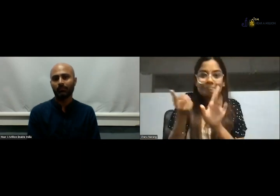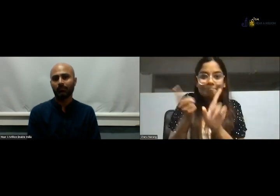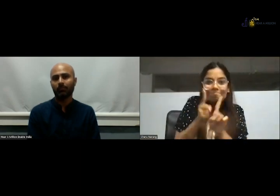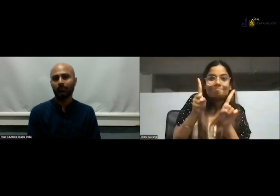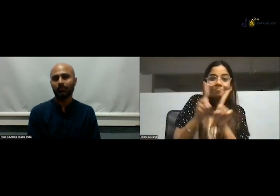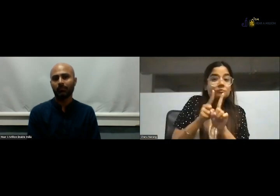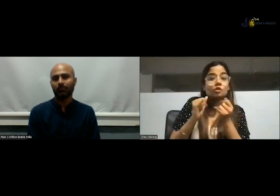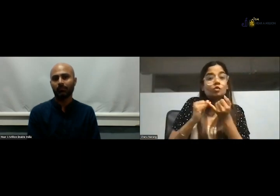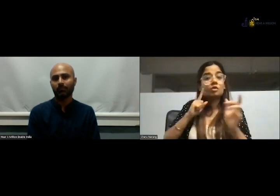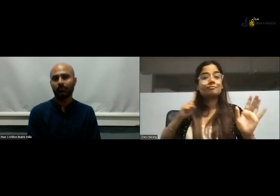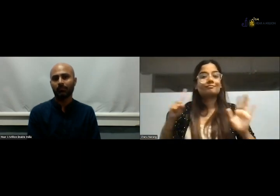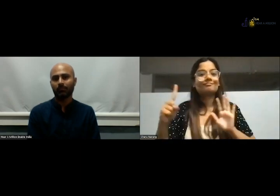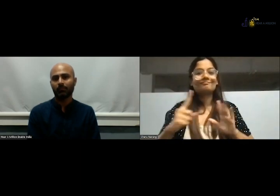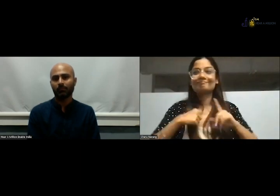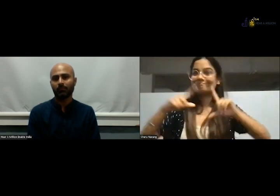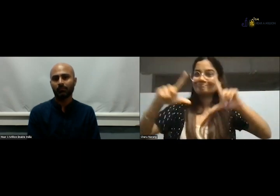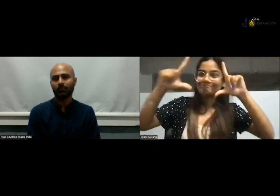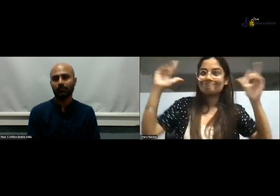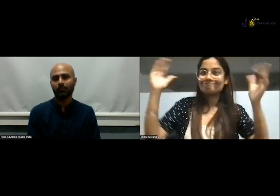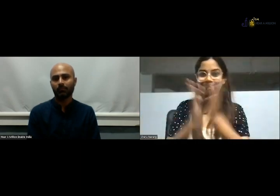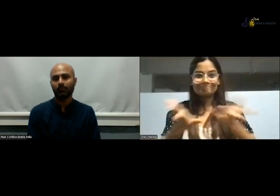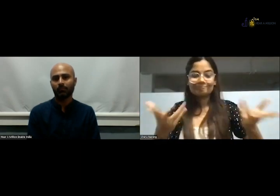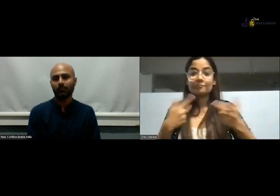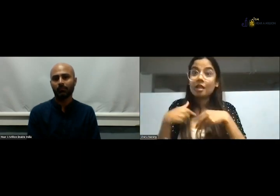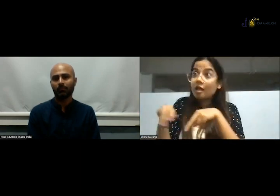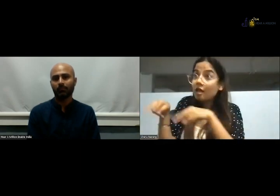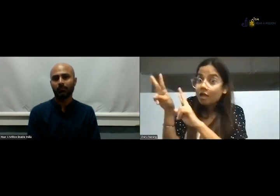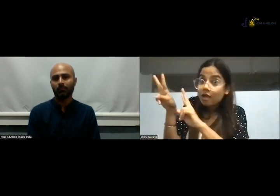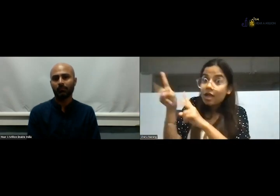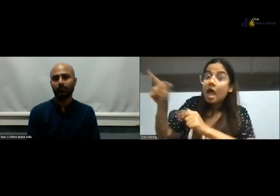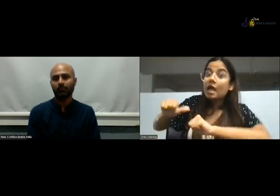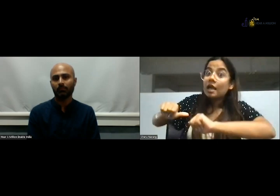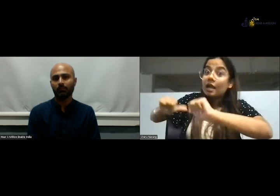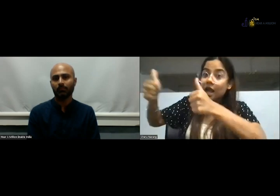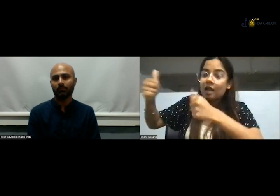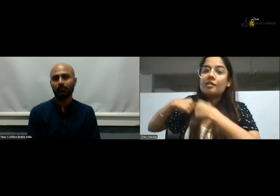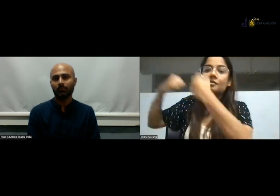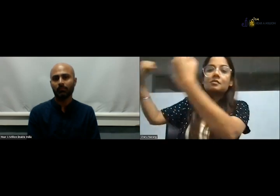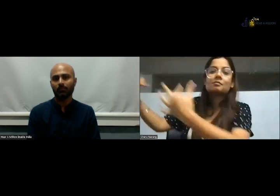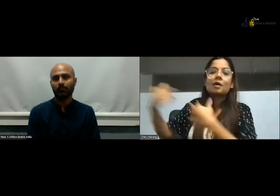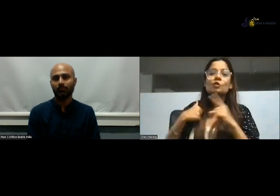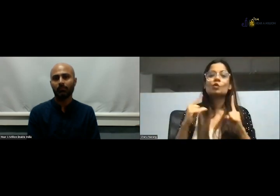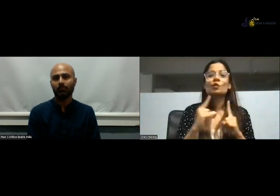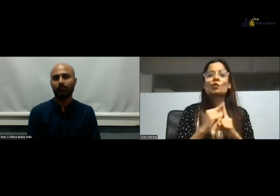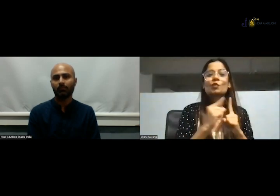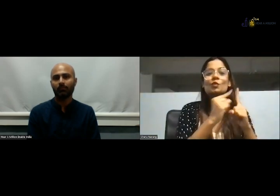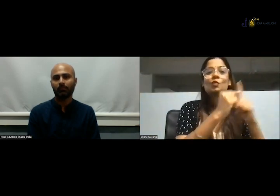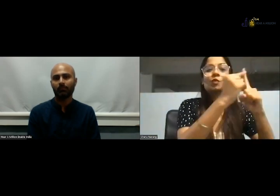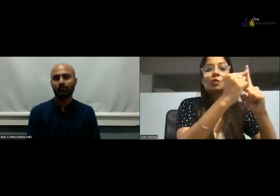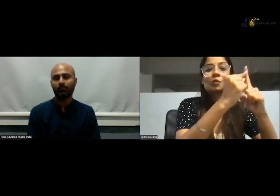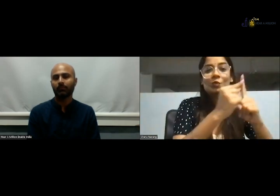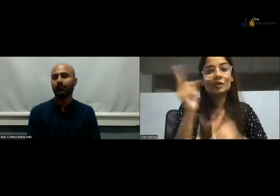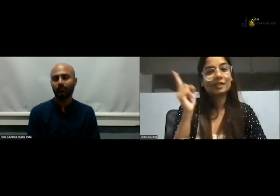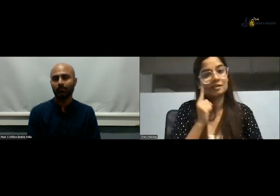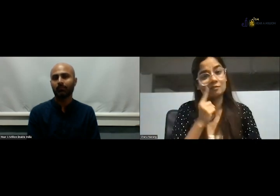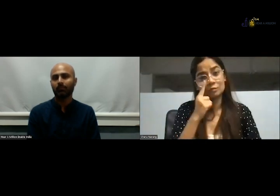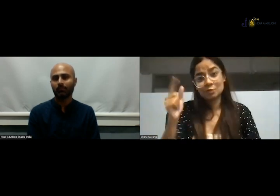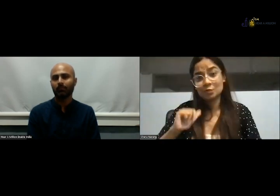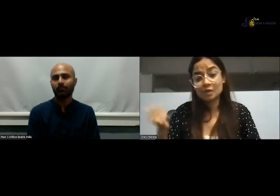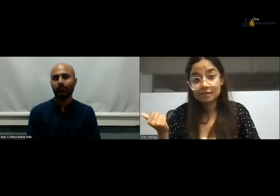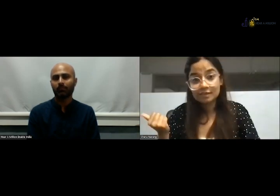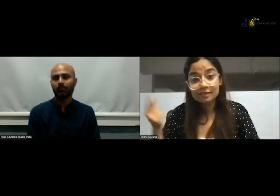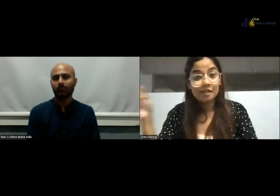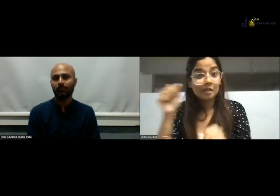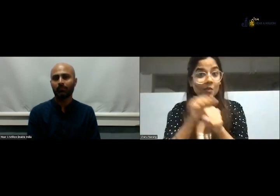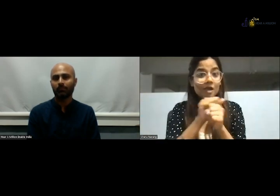to do that. And Sadamini was, she used to do encourage people, and I got inspiration